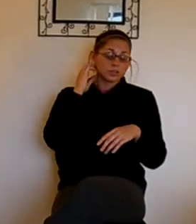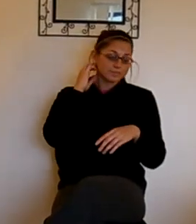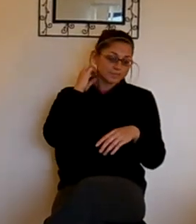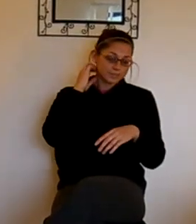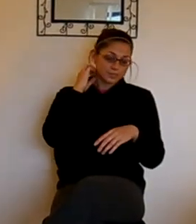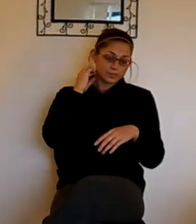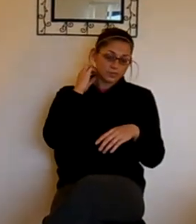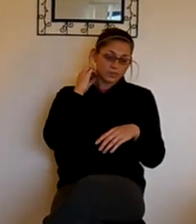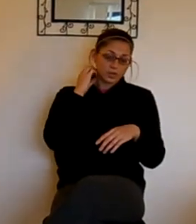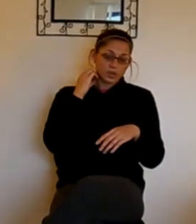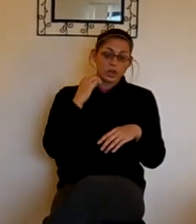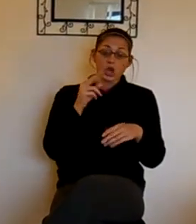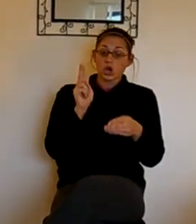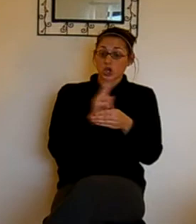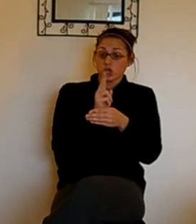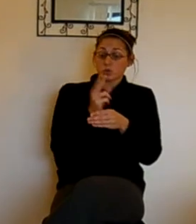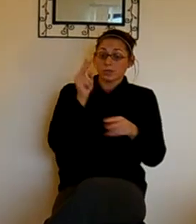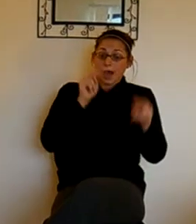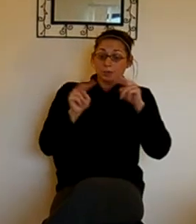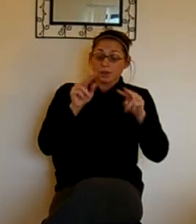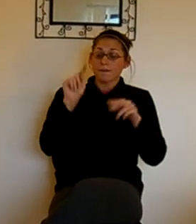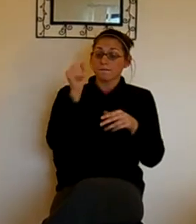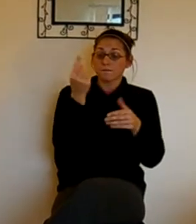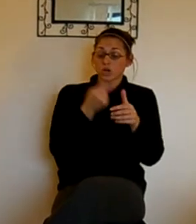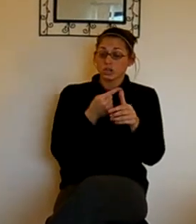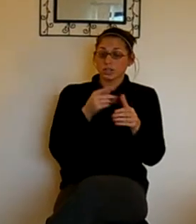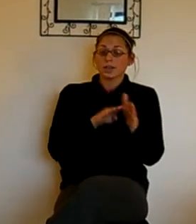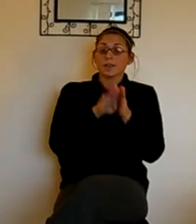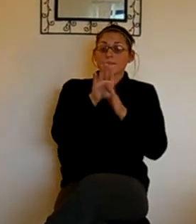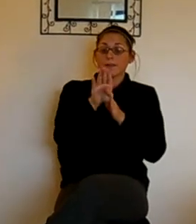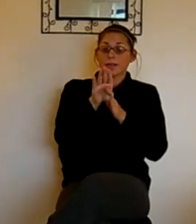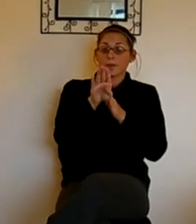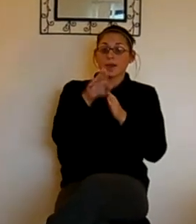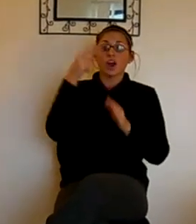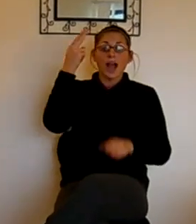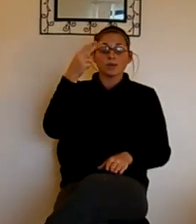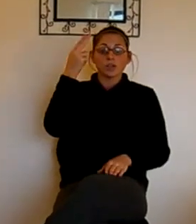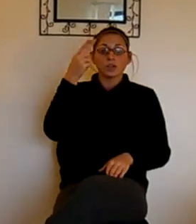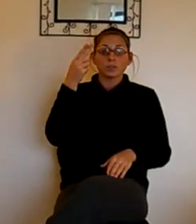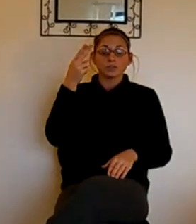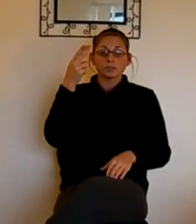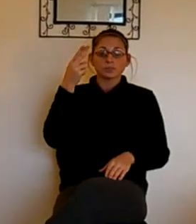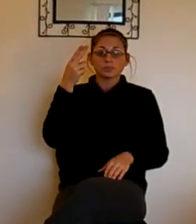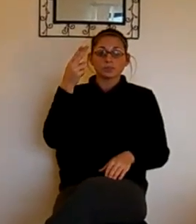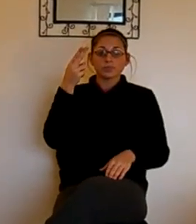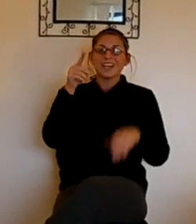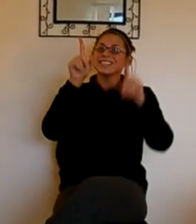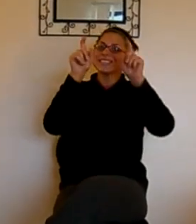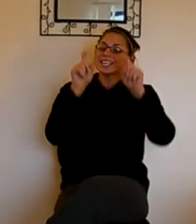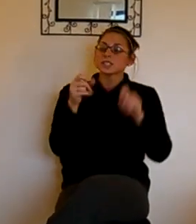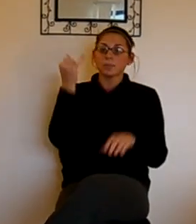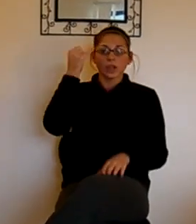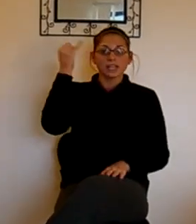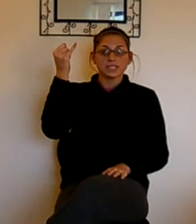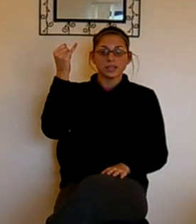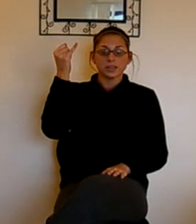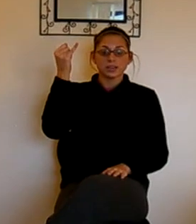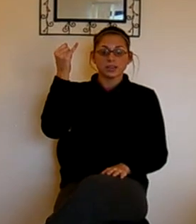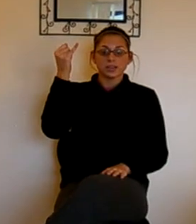We are going to use that observation, first of all, to develop our hypothesis, which is some sort of testable idea, which we'll